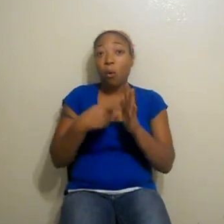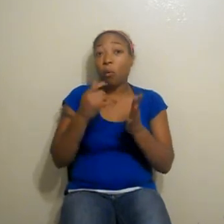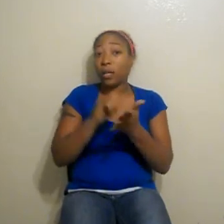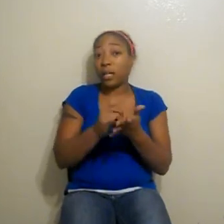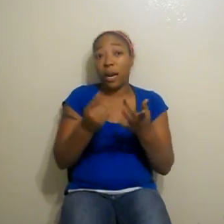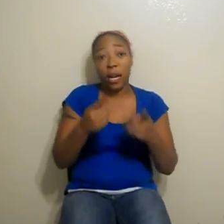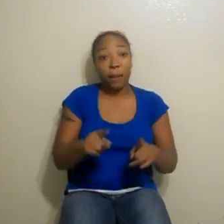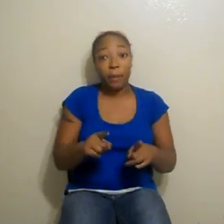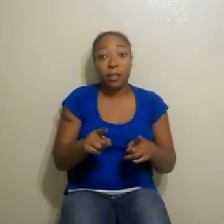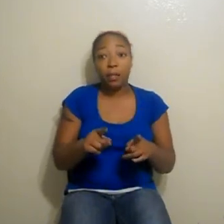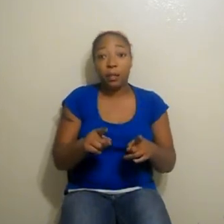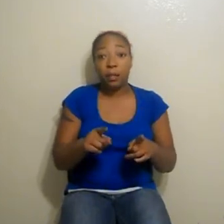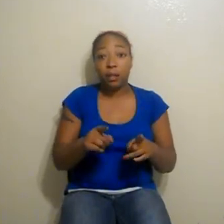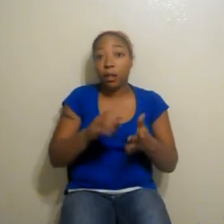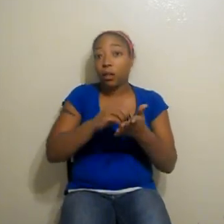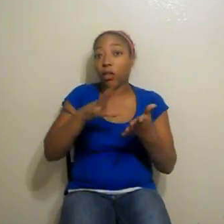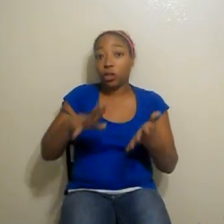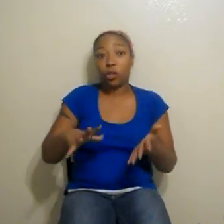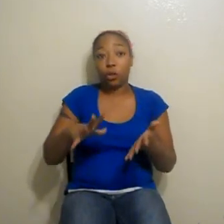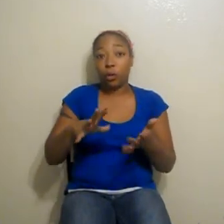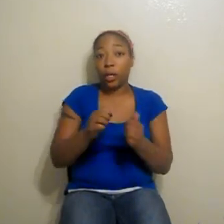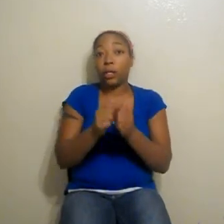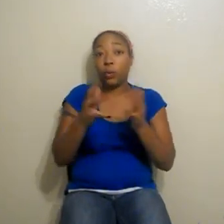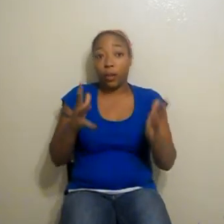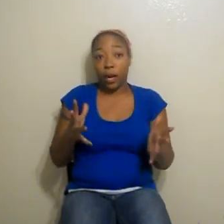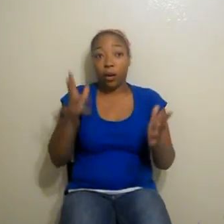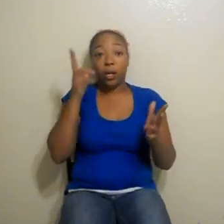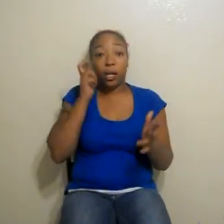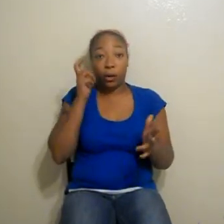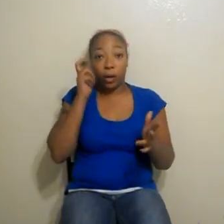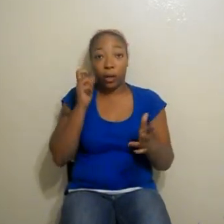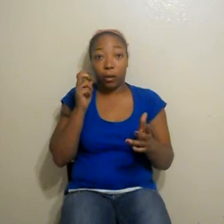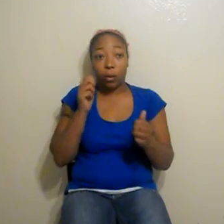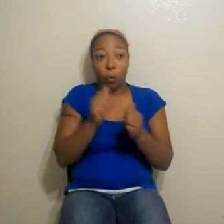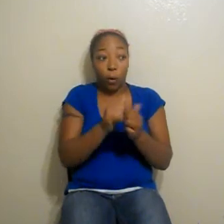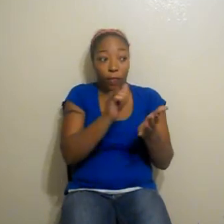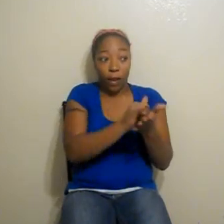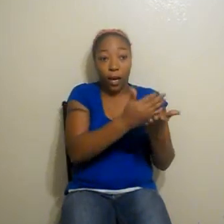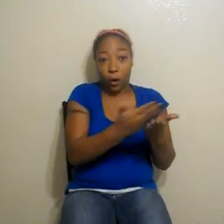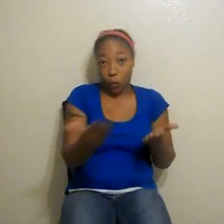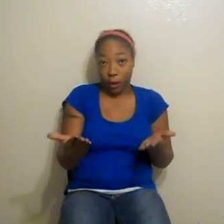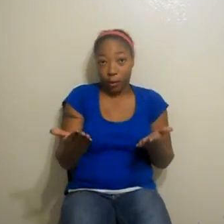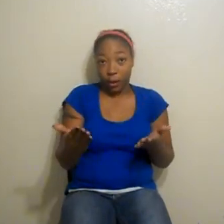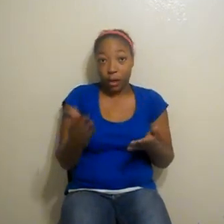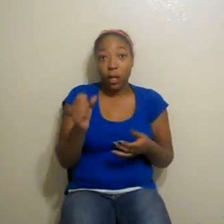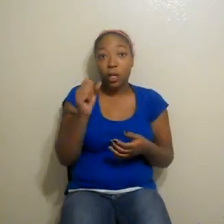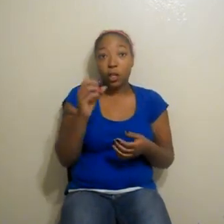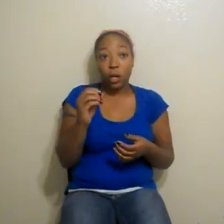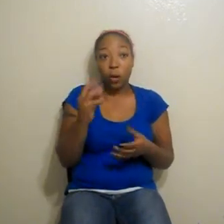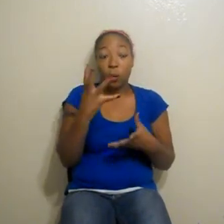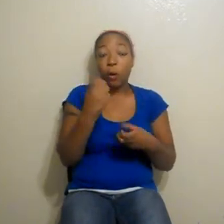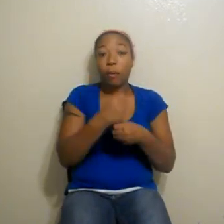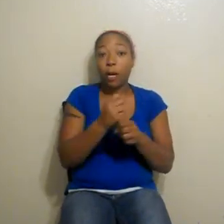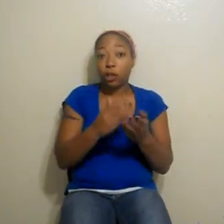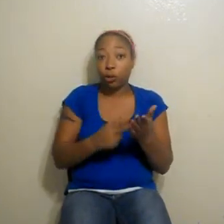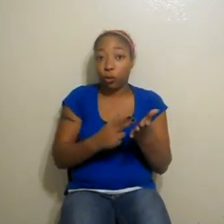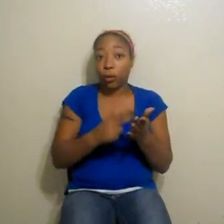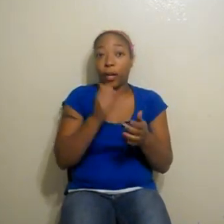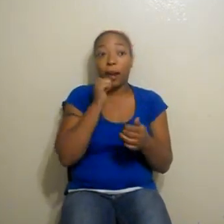Once that happens, the student is without hearing with that equipment. So we want to make sure that